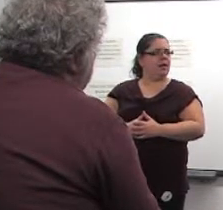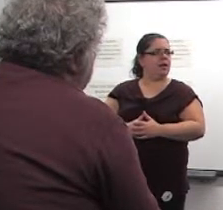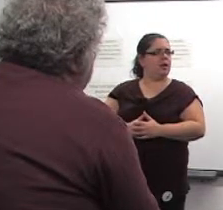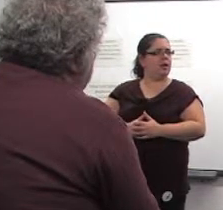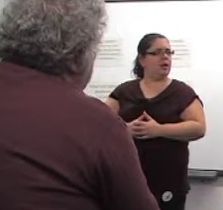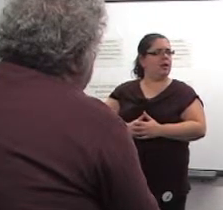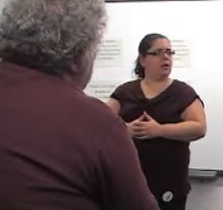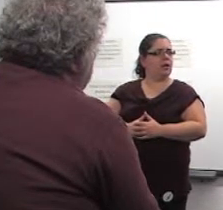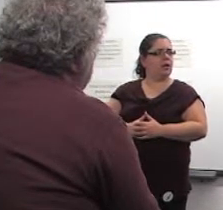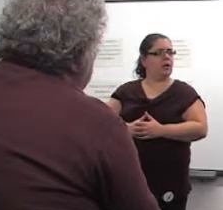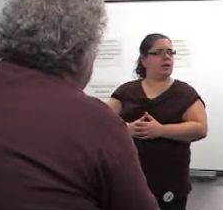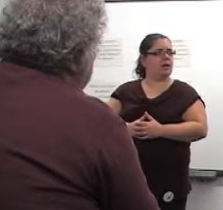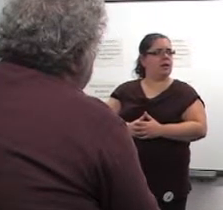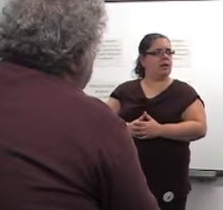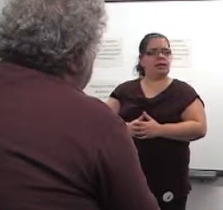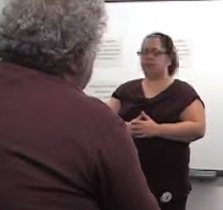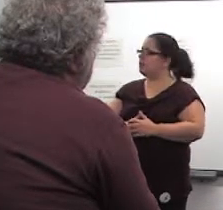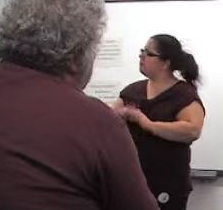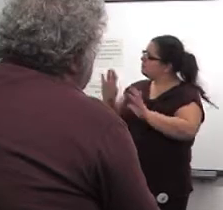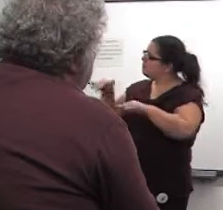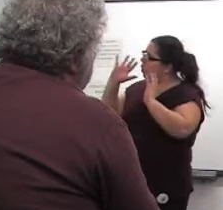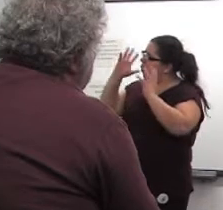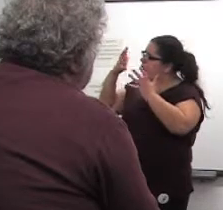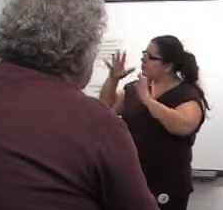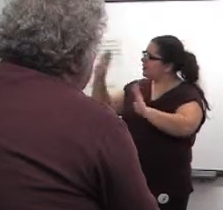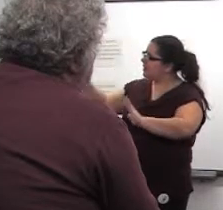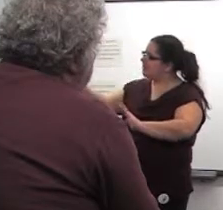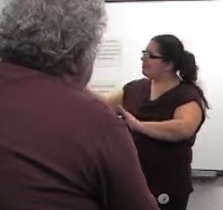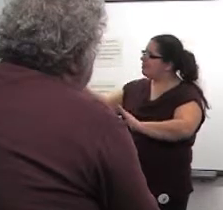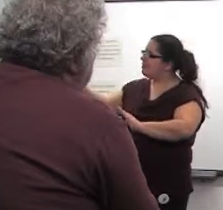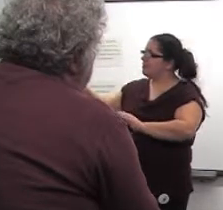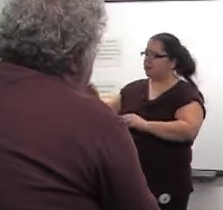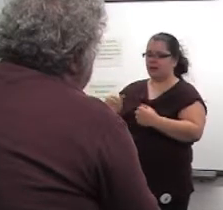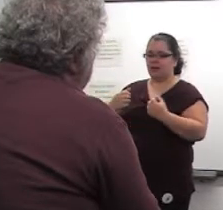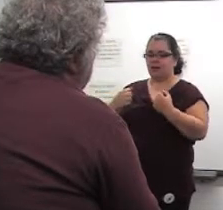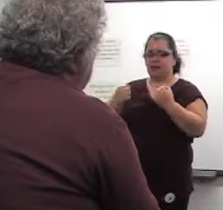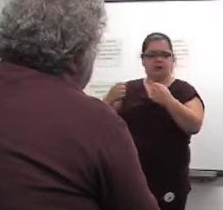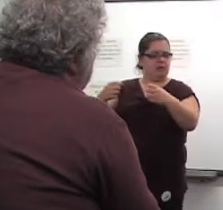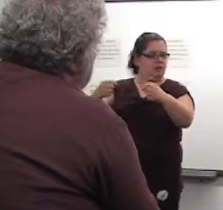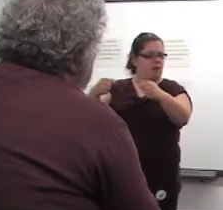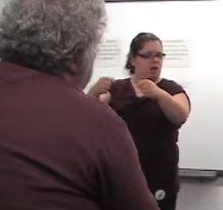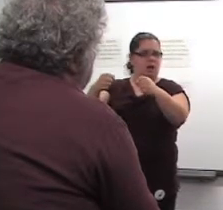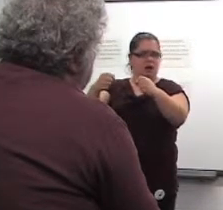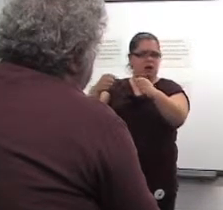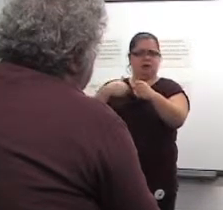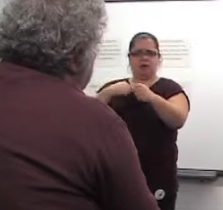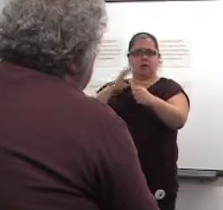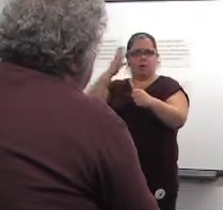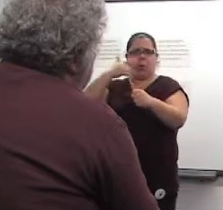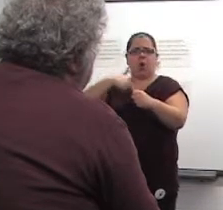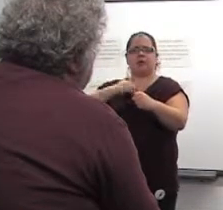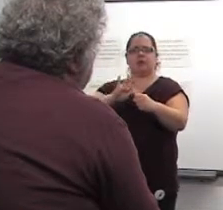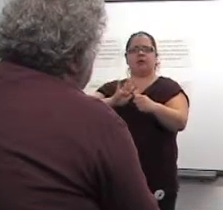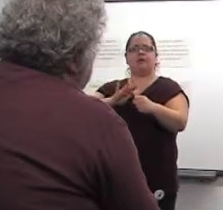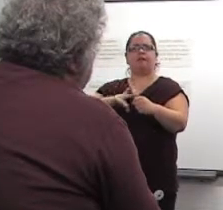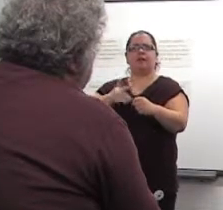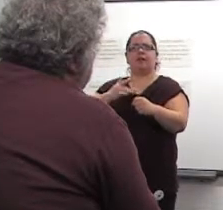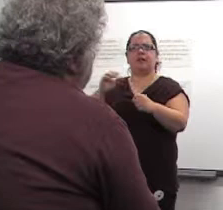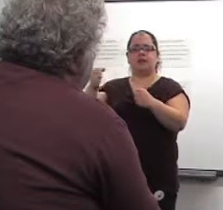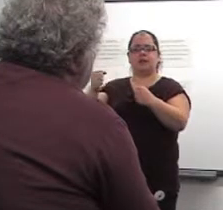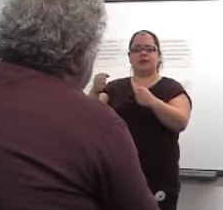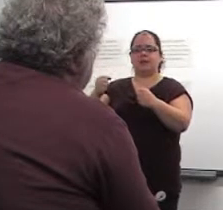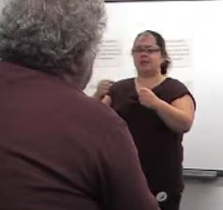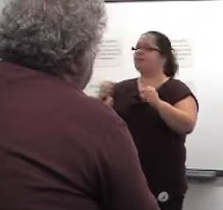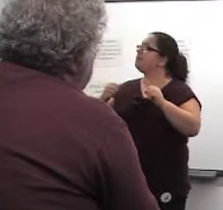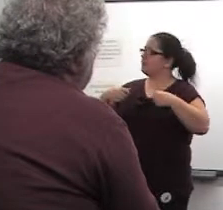"Don't worry," she said. And he found that he was not worried. She smoothed the